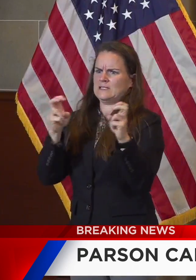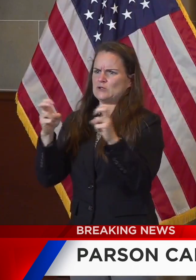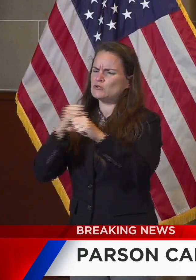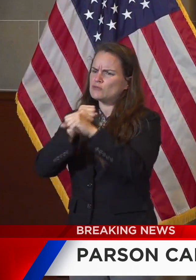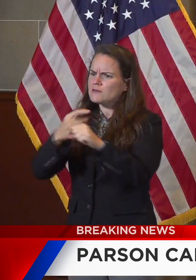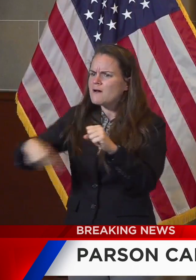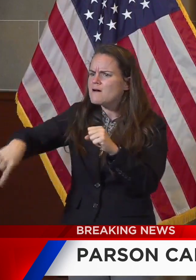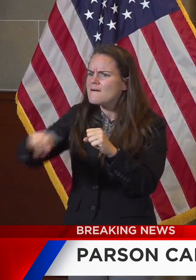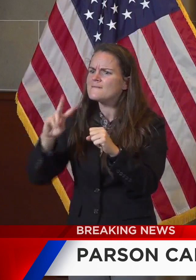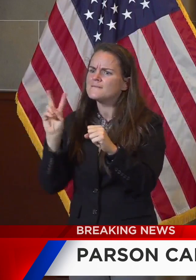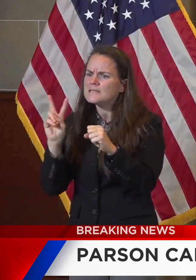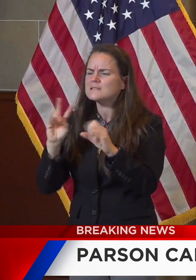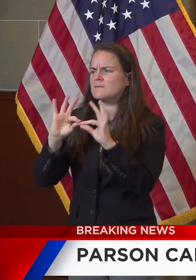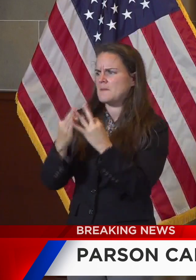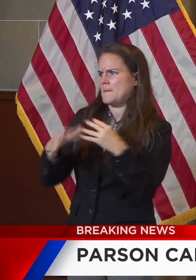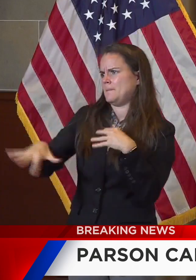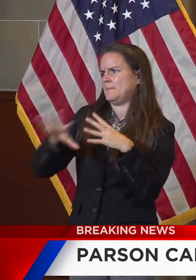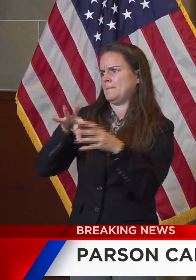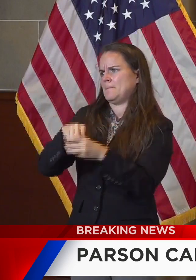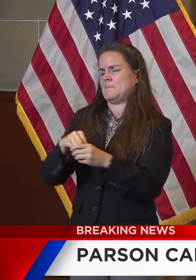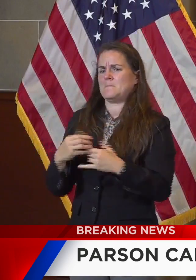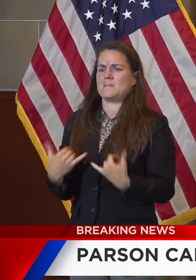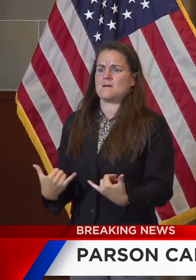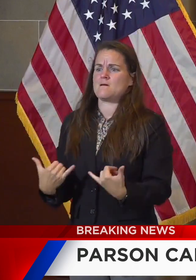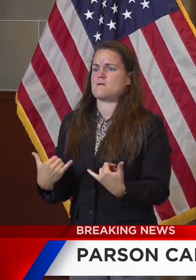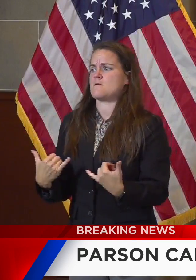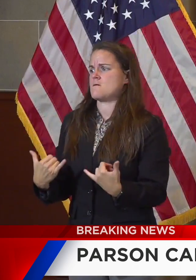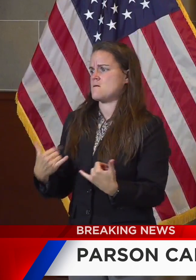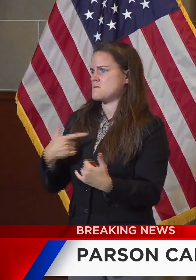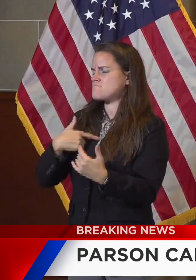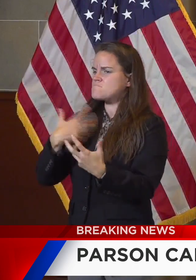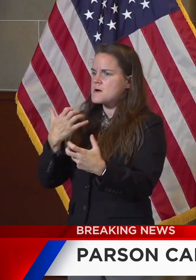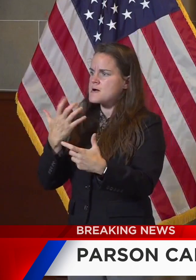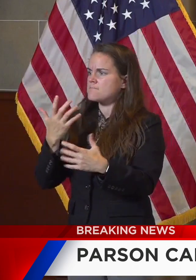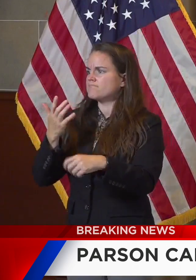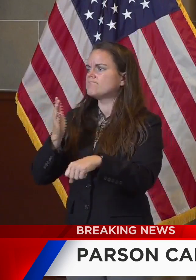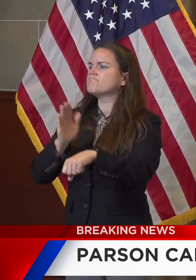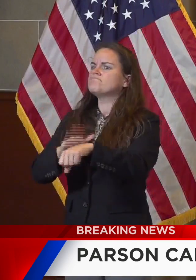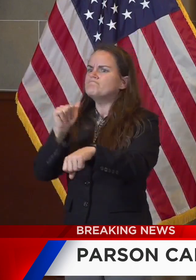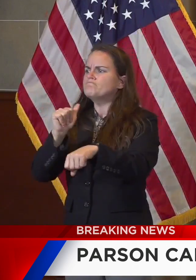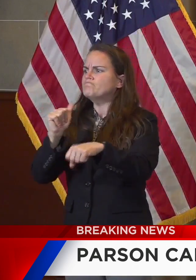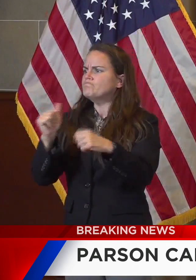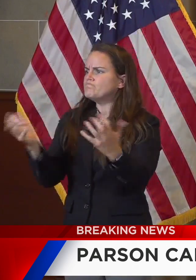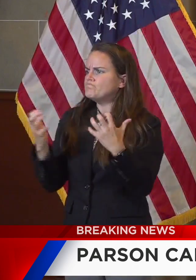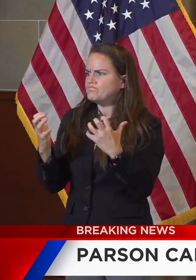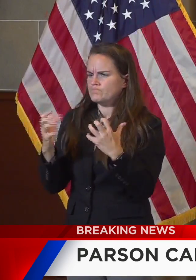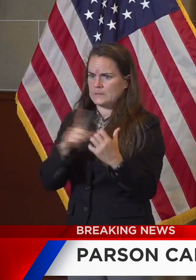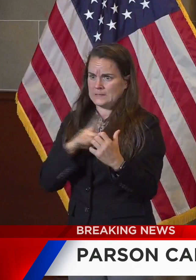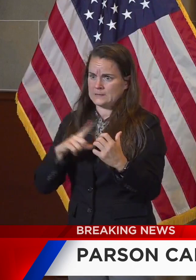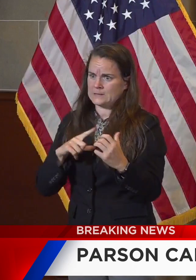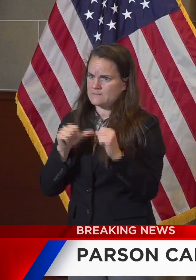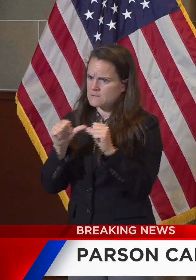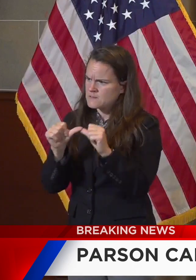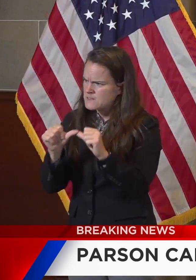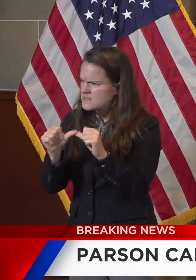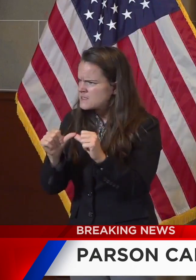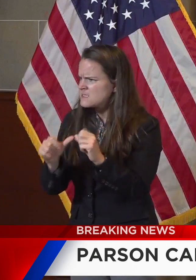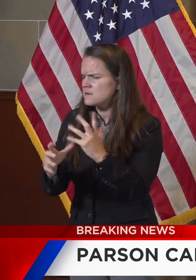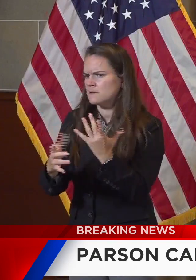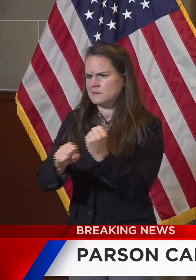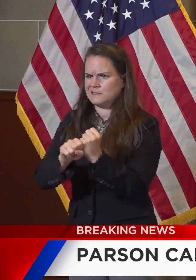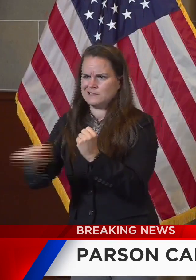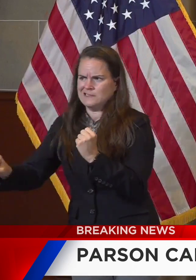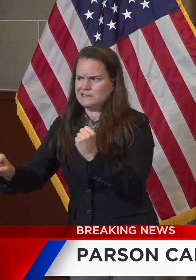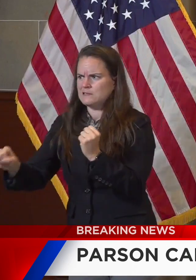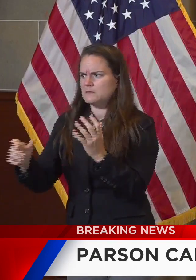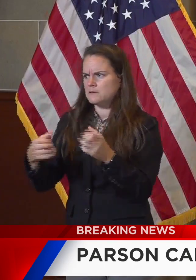today, I am expanding the call to special session on violent crime to include a new provision to assist with